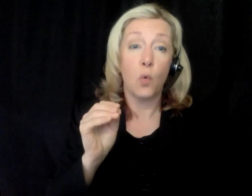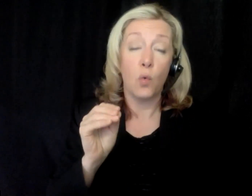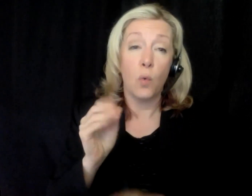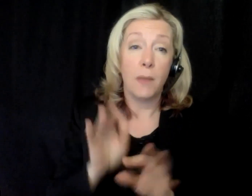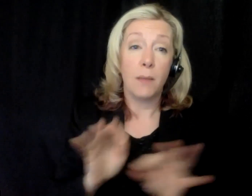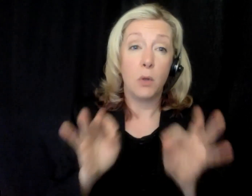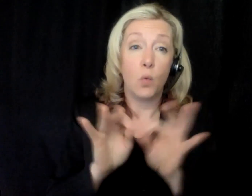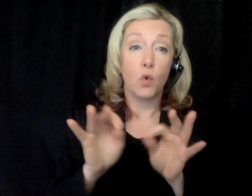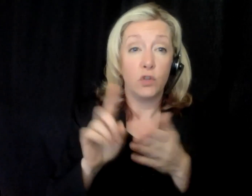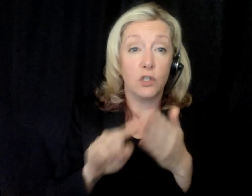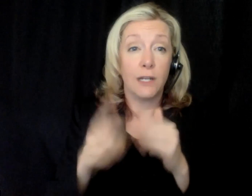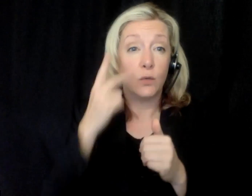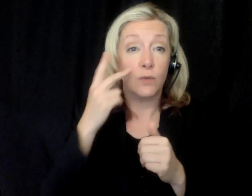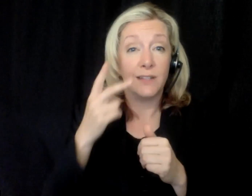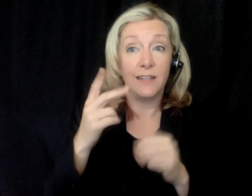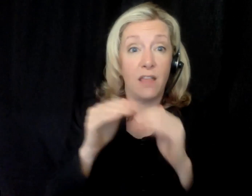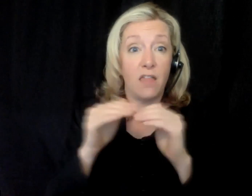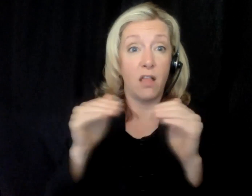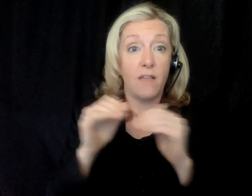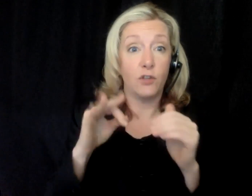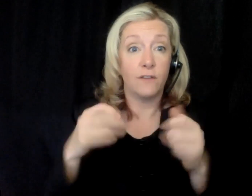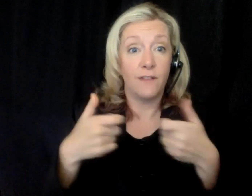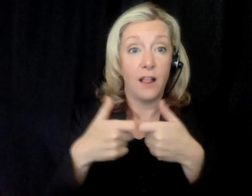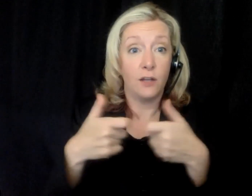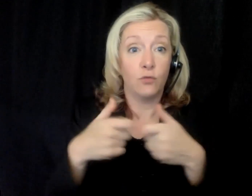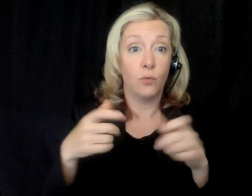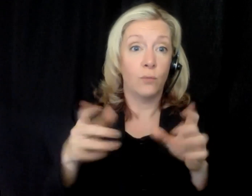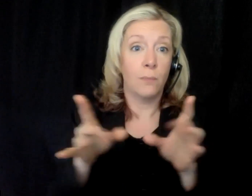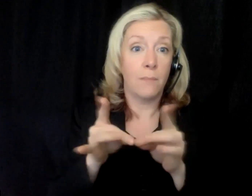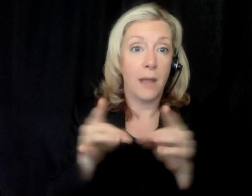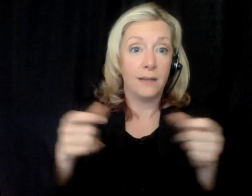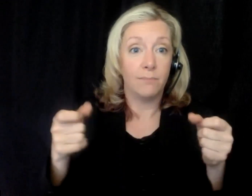high the levels are coming from those earbuds.